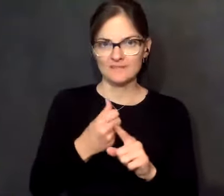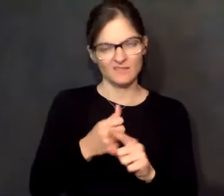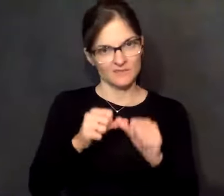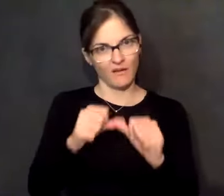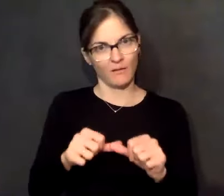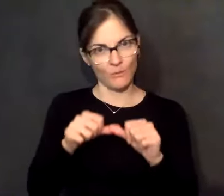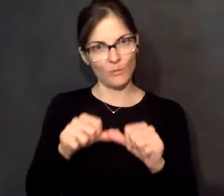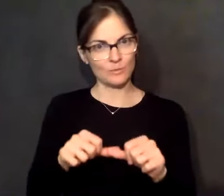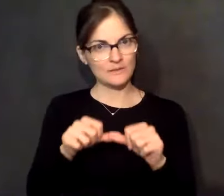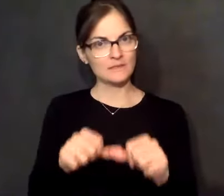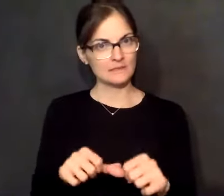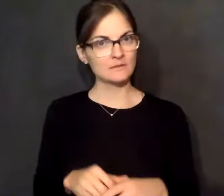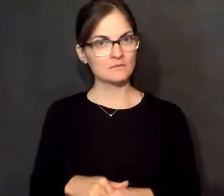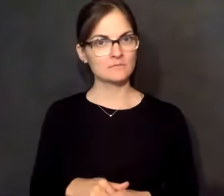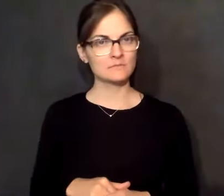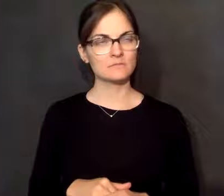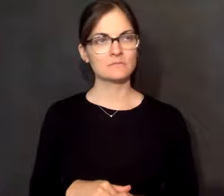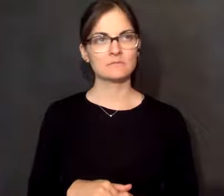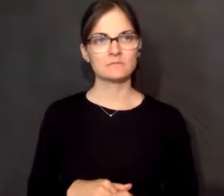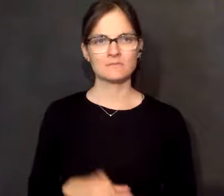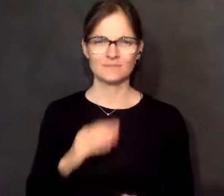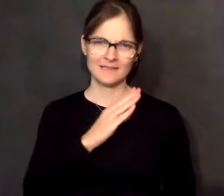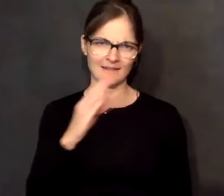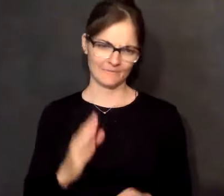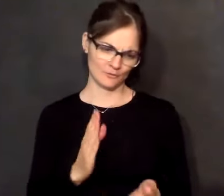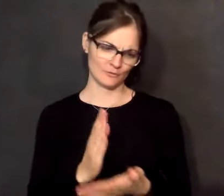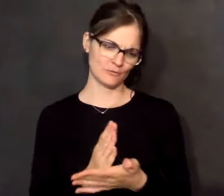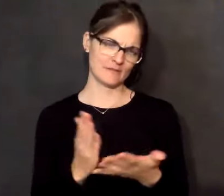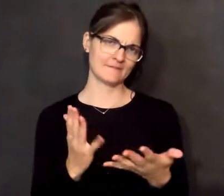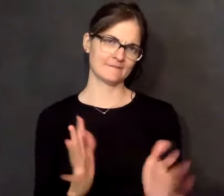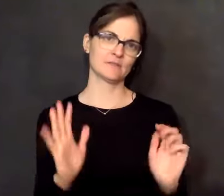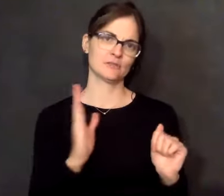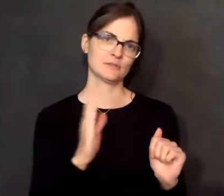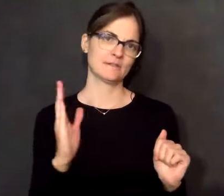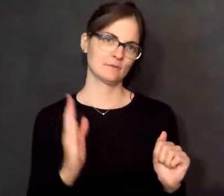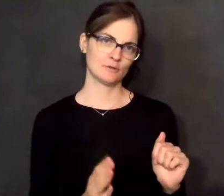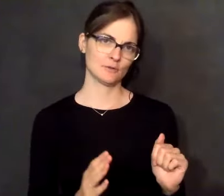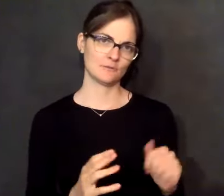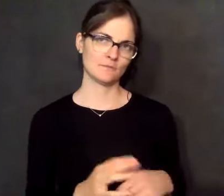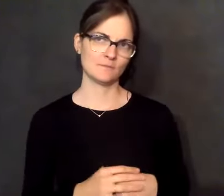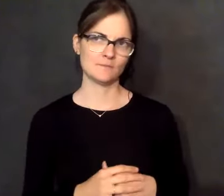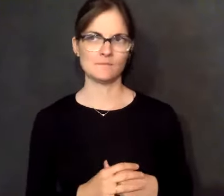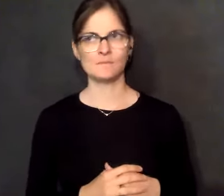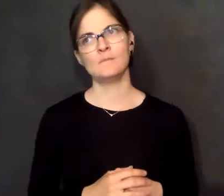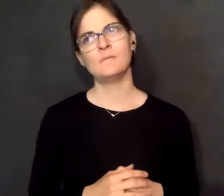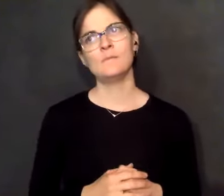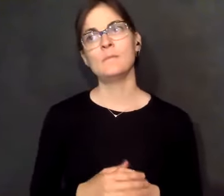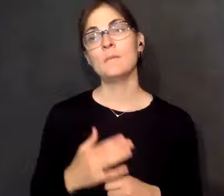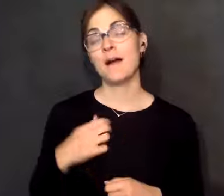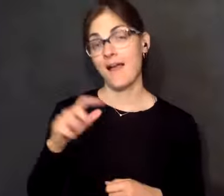ongoing process. I'm never finished with it. And my sponsor says, Pia, you're there when you're not here